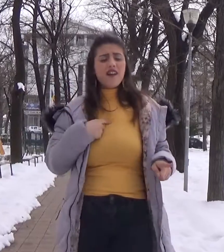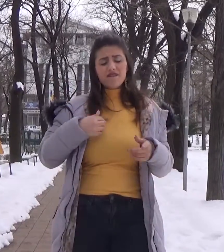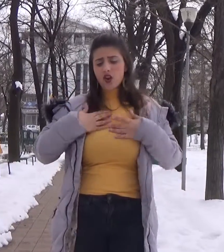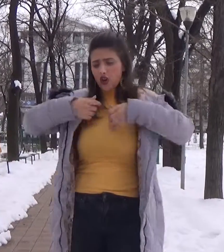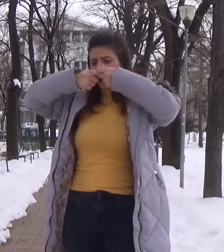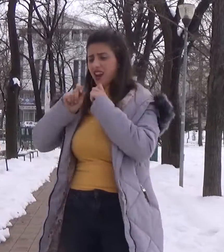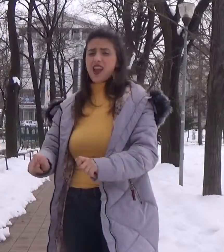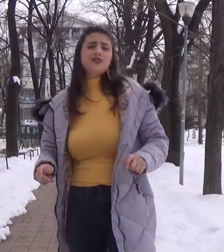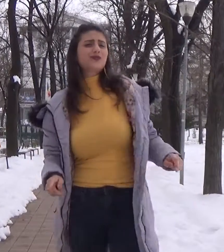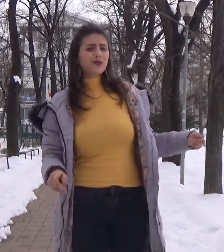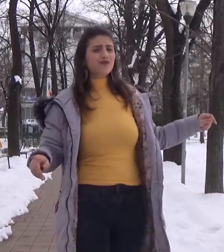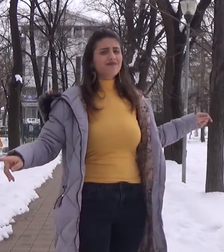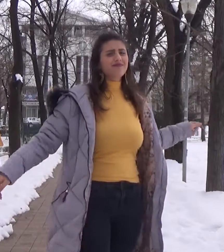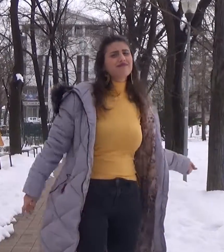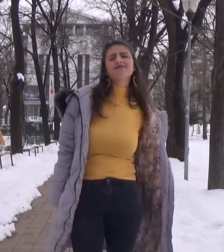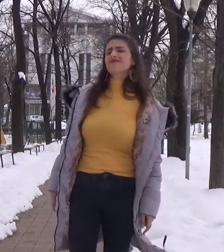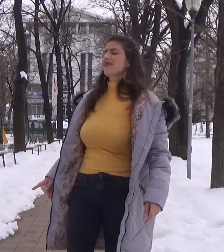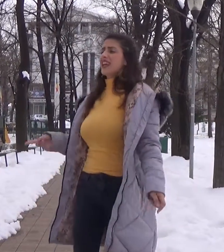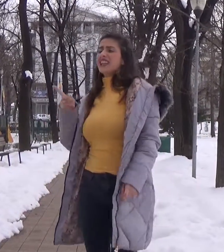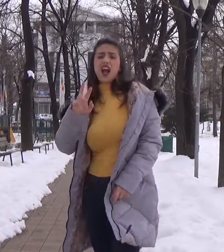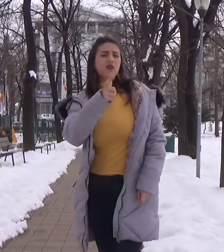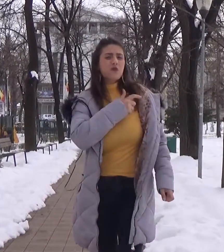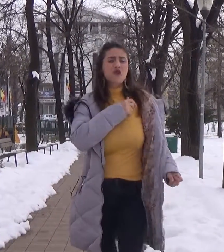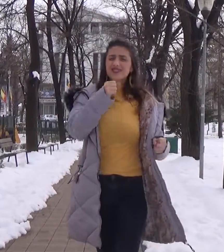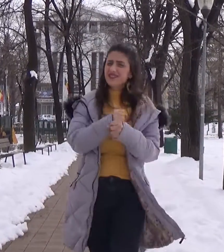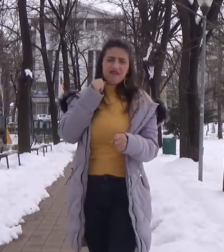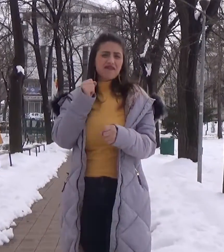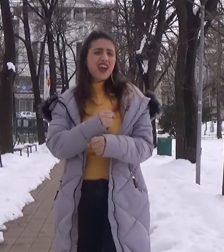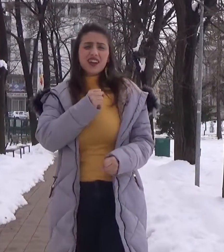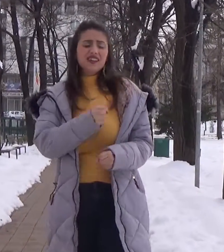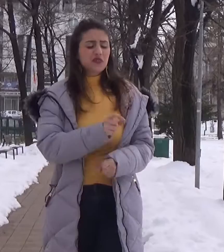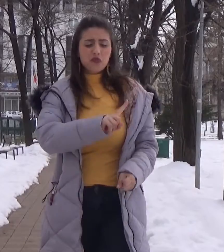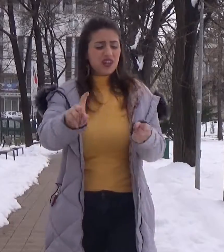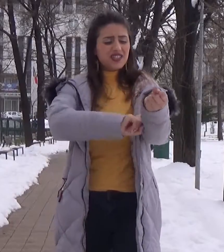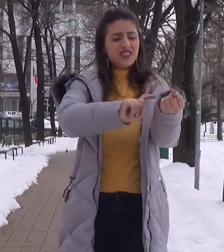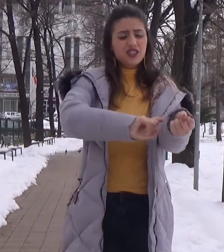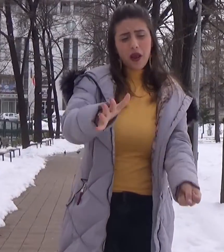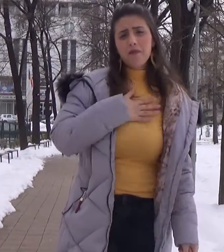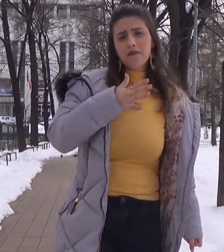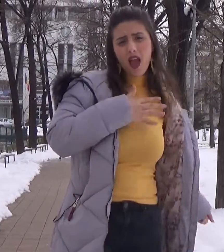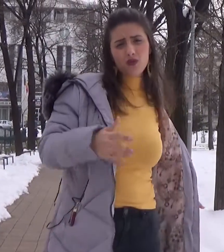Sometimes I feel like giving up, but I just can't.